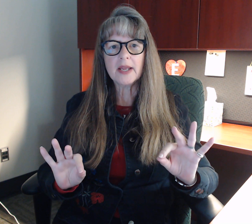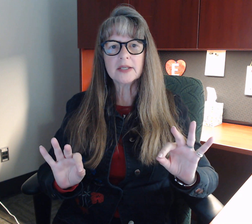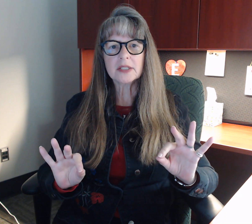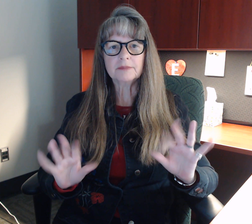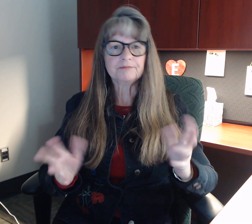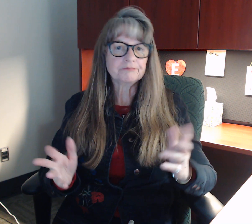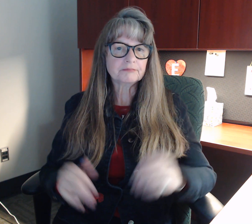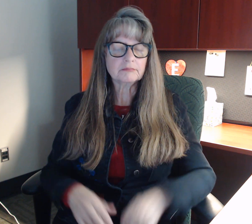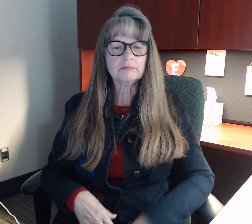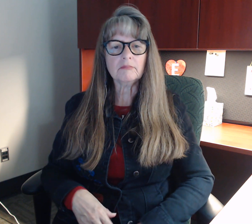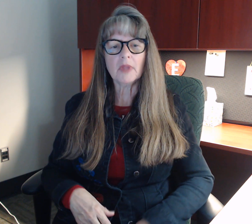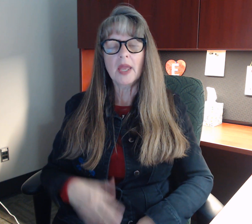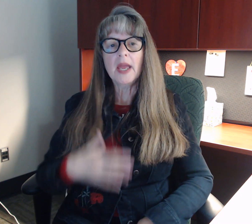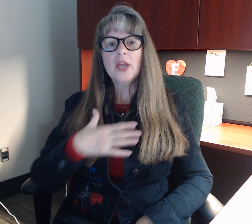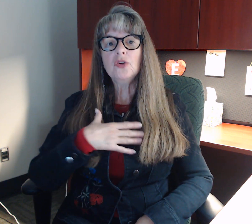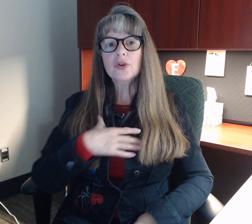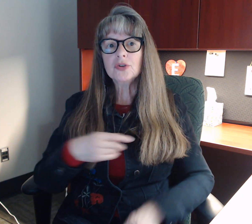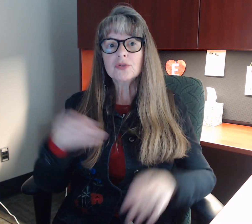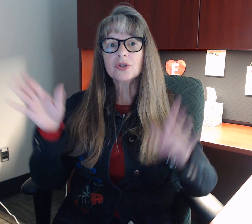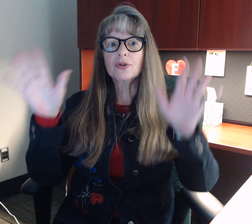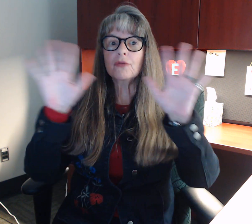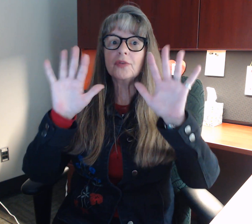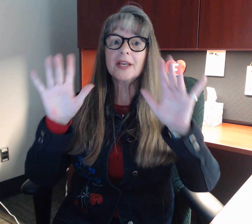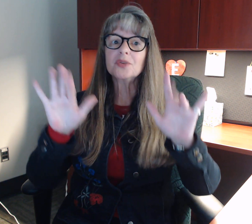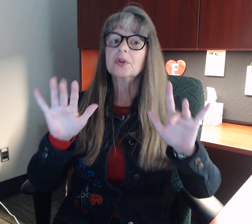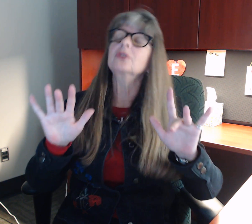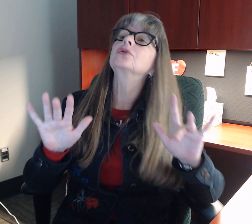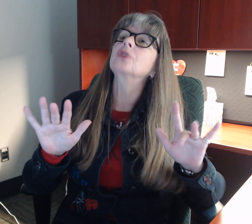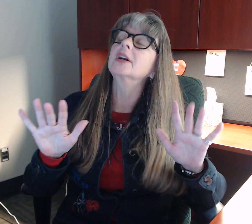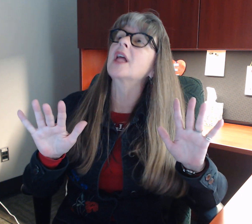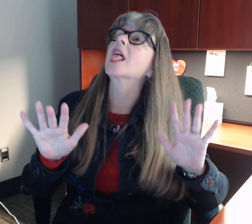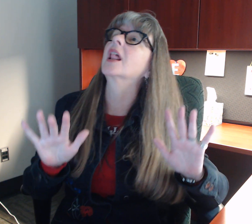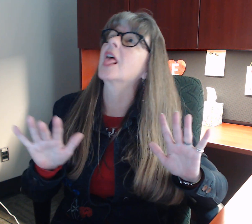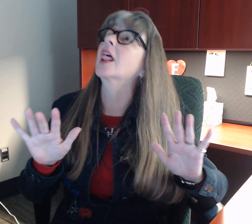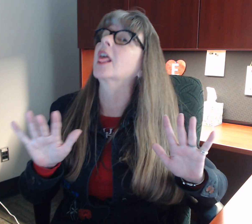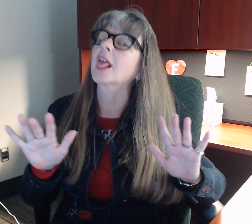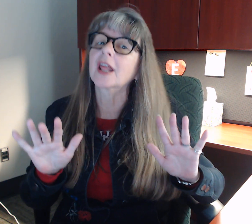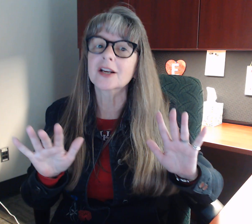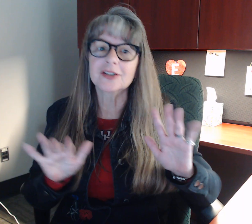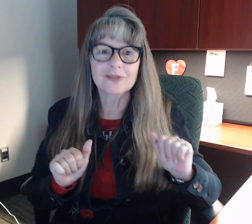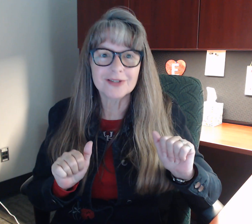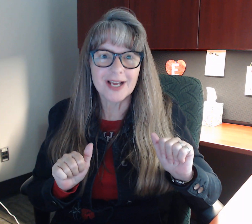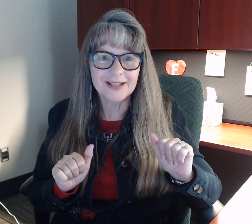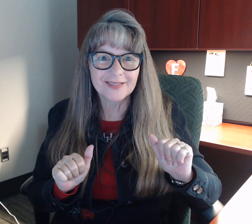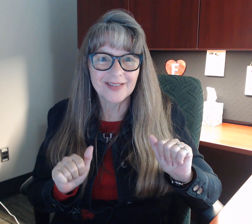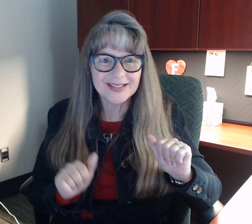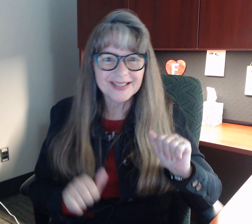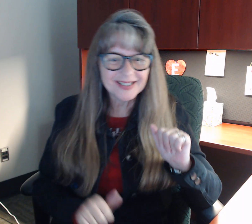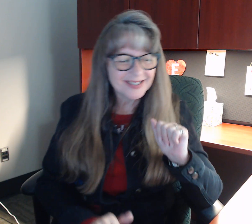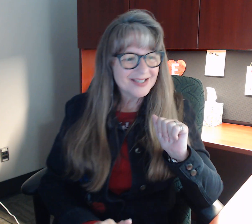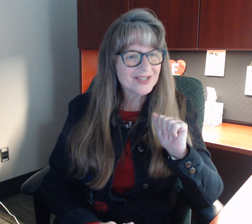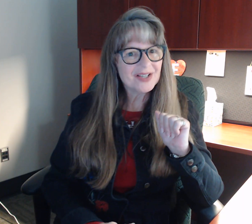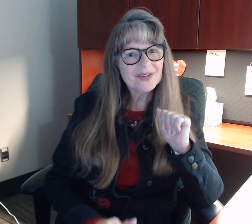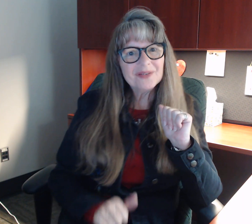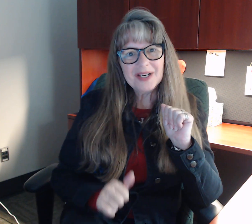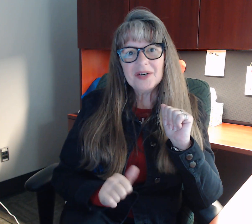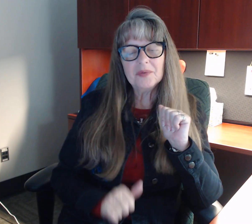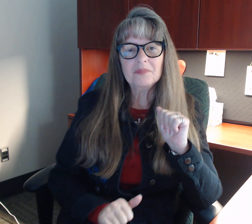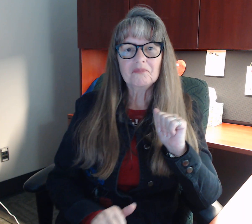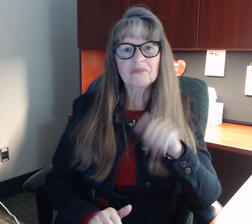Snowflakes. You could do snowflakes where you're trying to catch it on your tongue, right? So there's